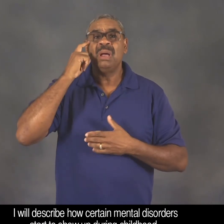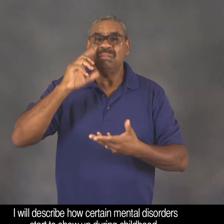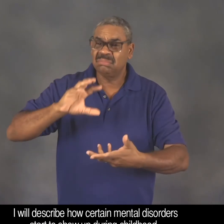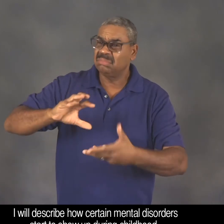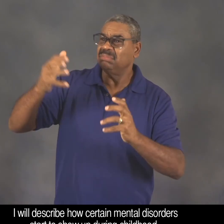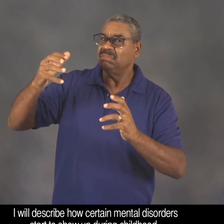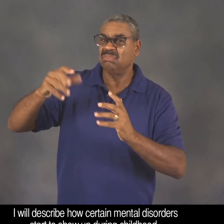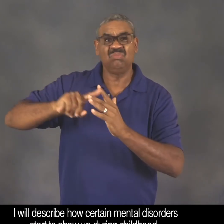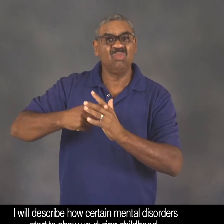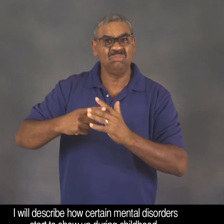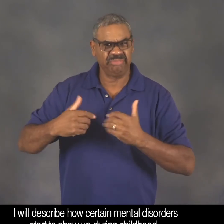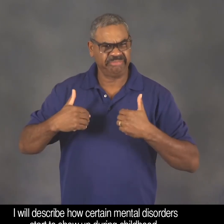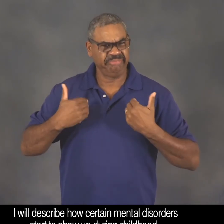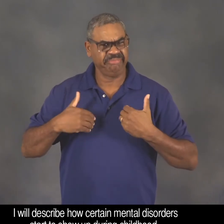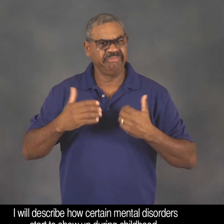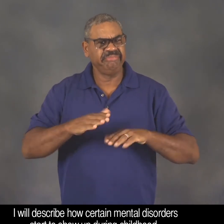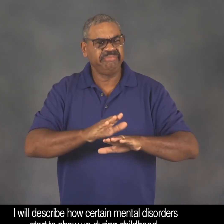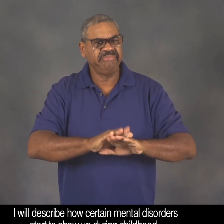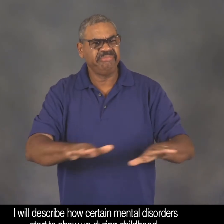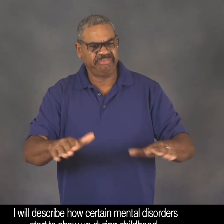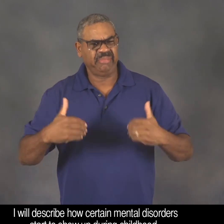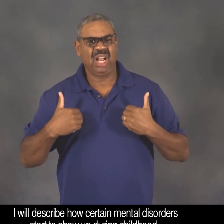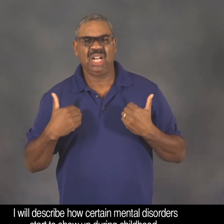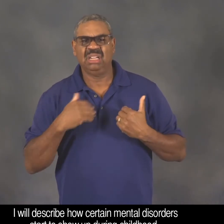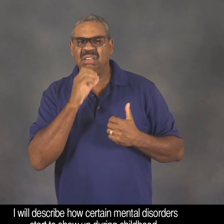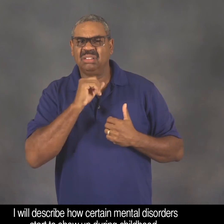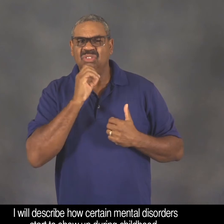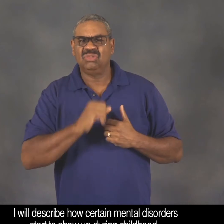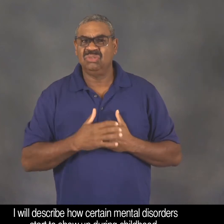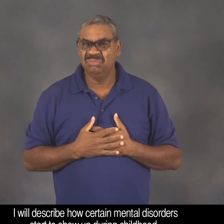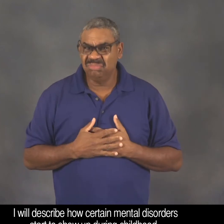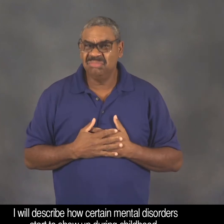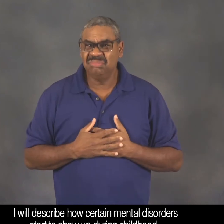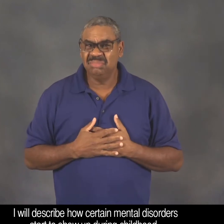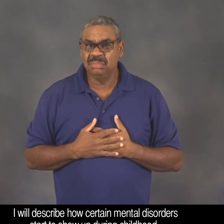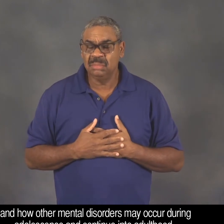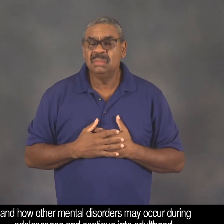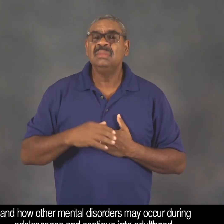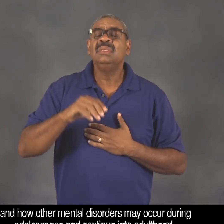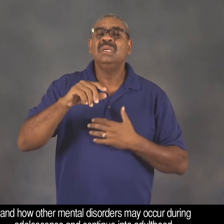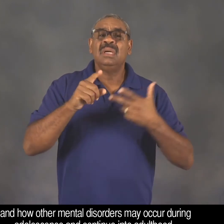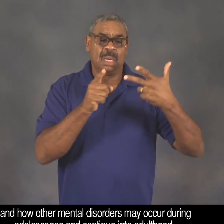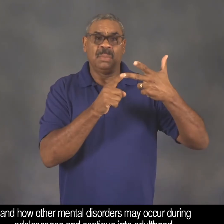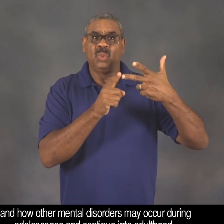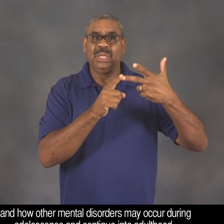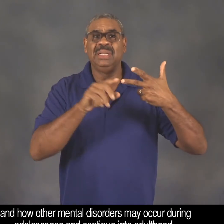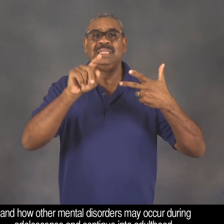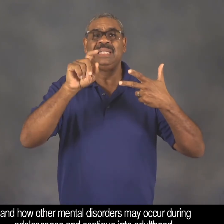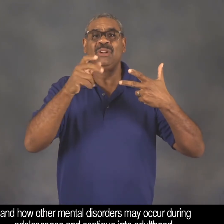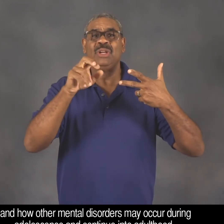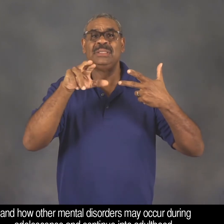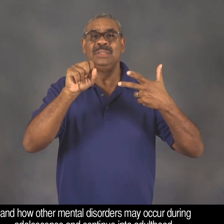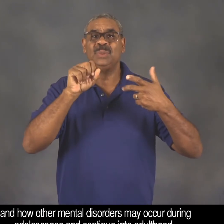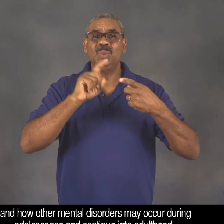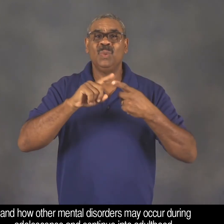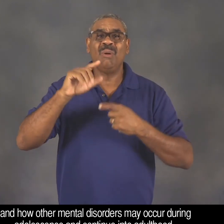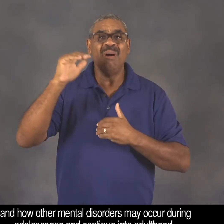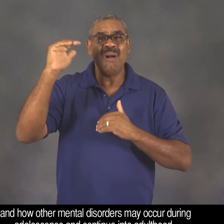will describe how certain mental disorders start to show up during childhood and how